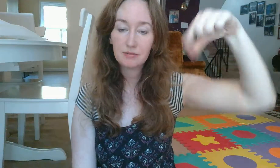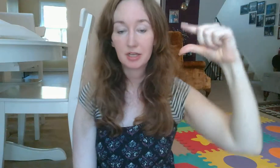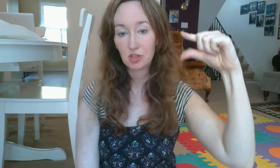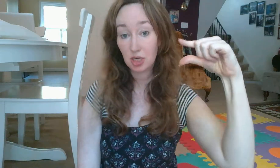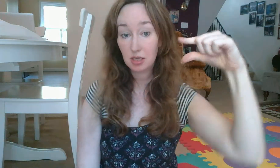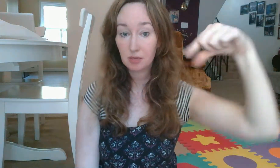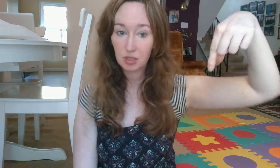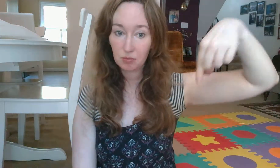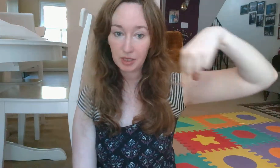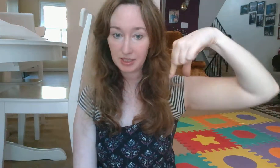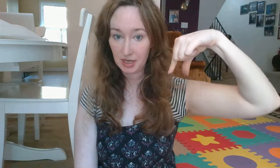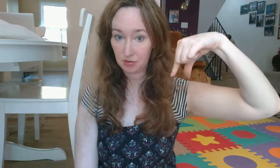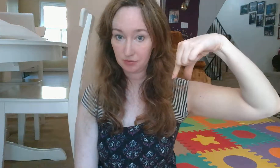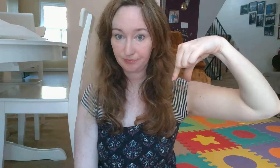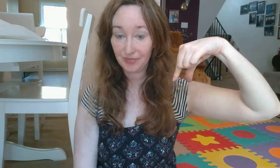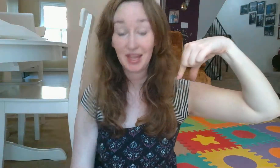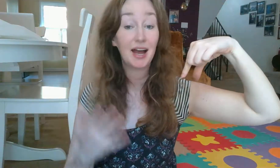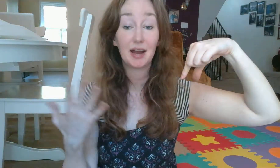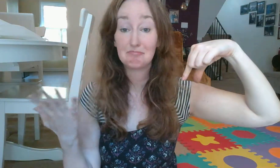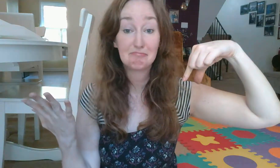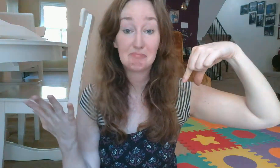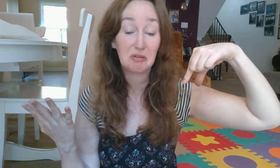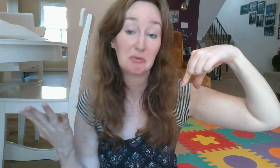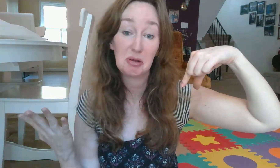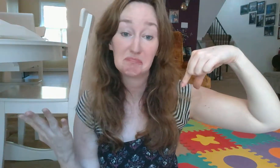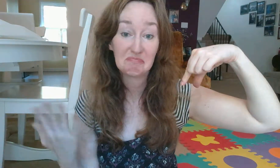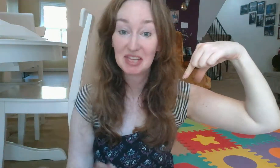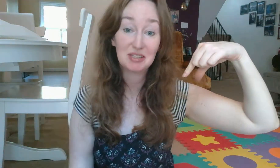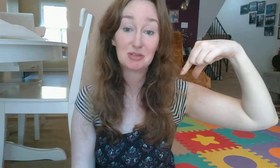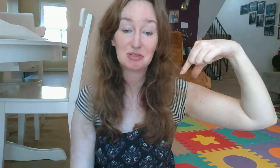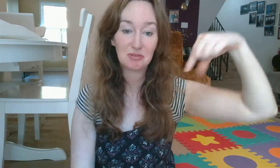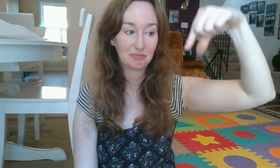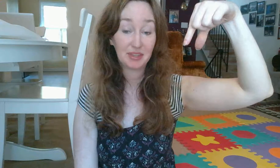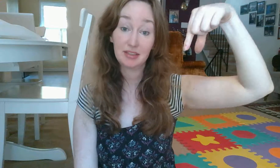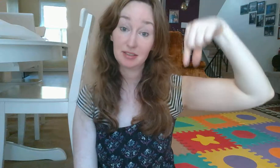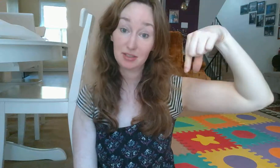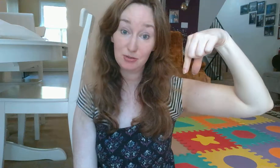like a G, but you point it down. I don't know why. You just do. Q.